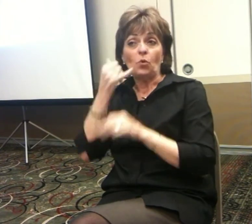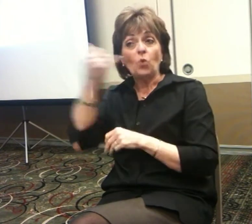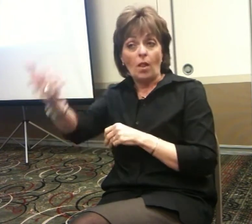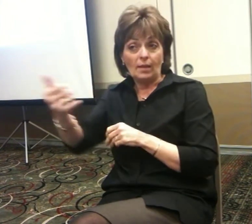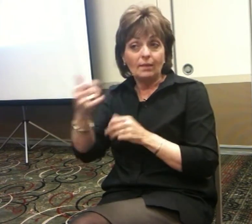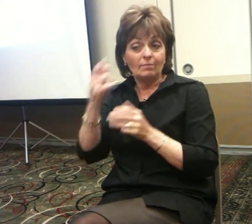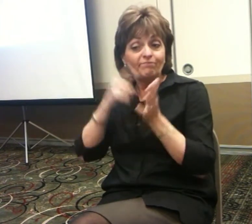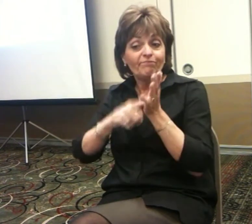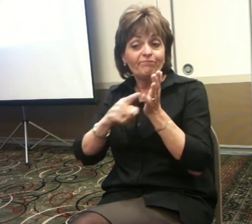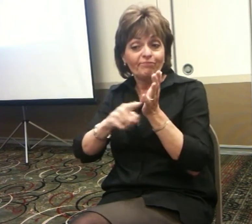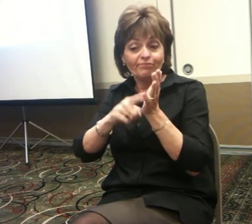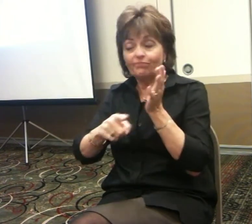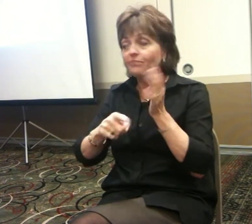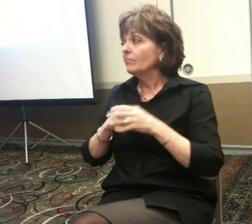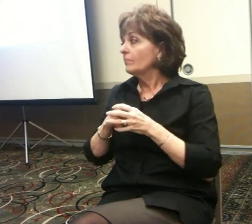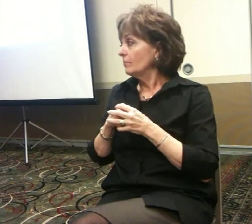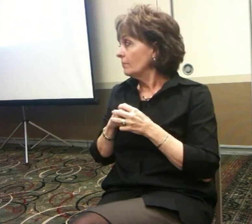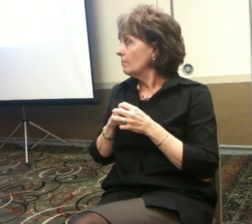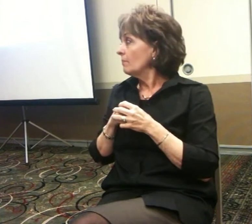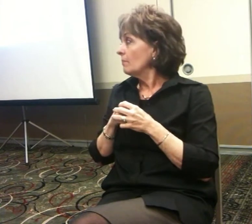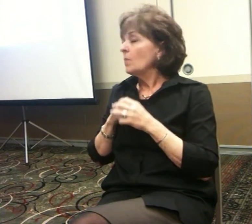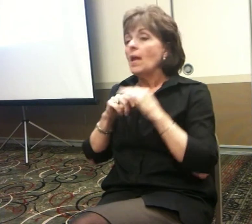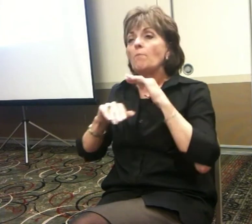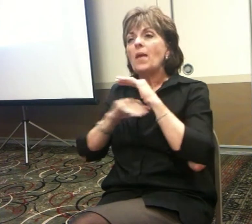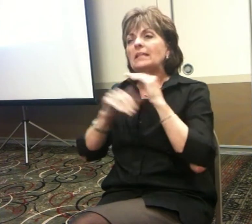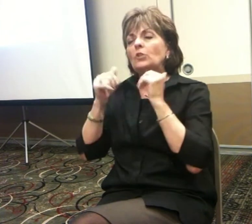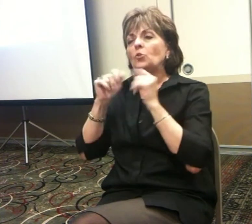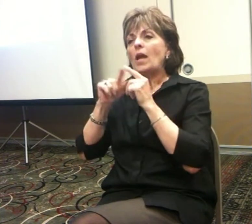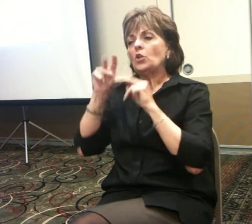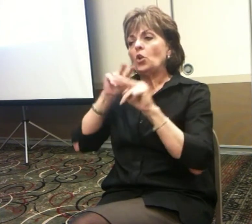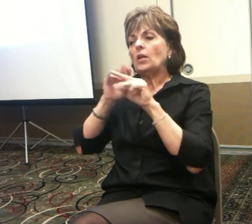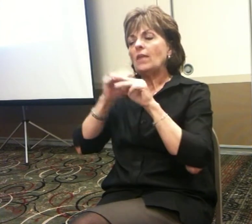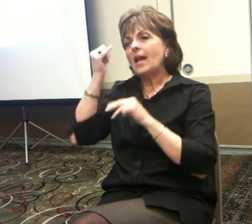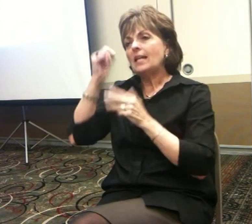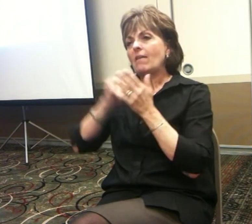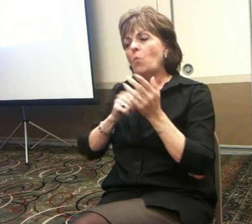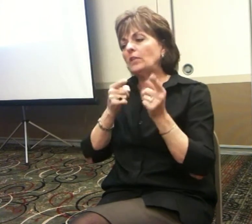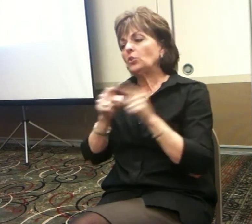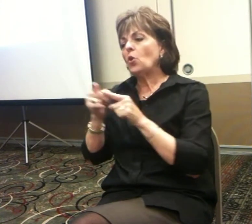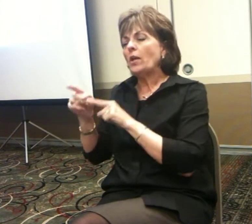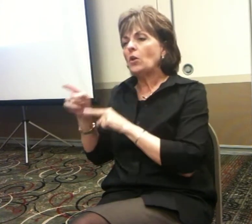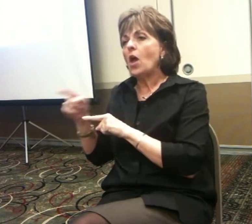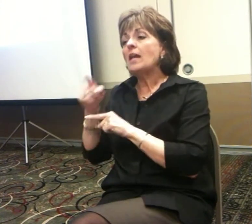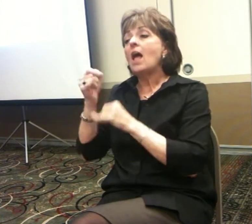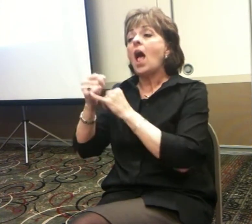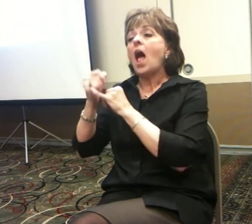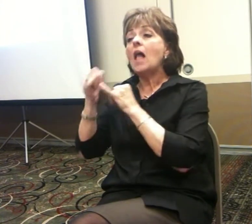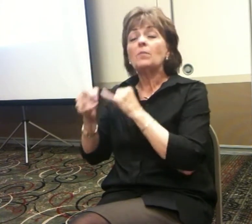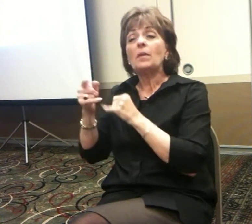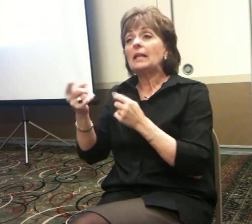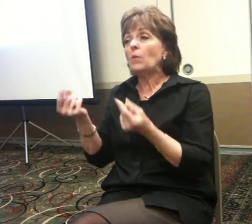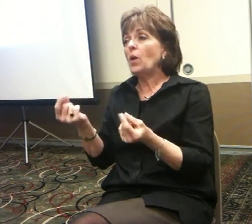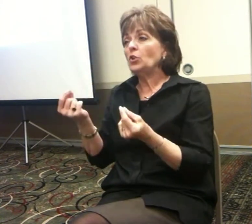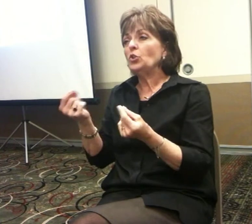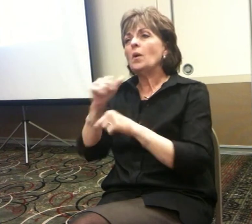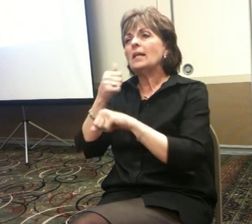All right. Basically trying to look at the idea of what's going on here. What you're ultimately going to do then is kind of set up a behavior problem pathway.